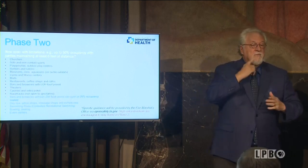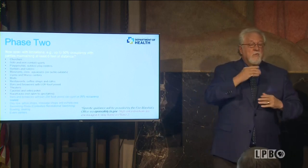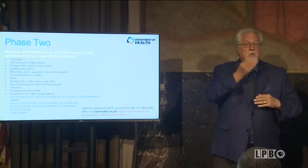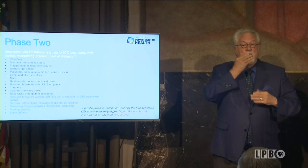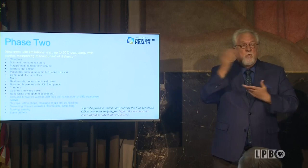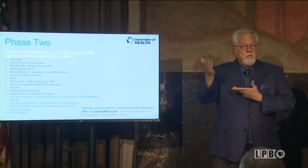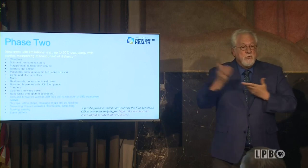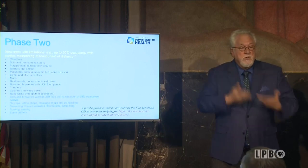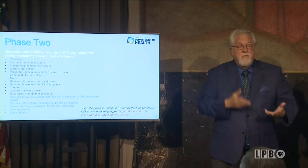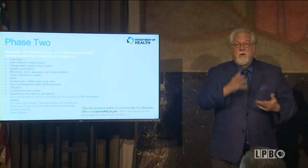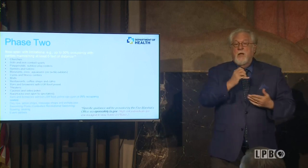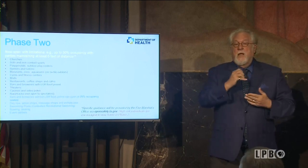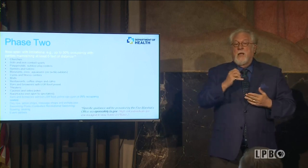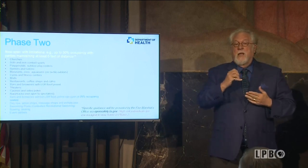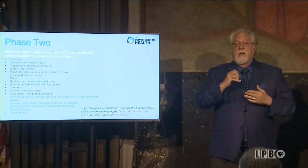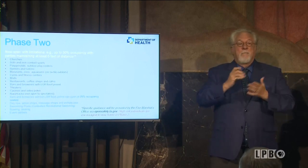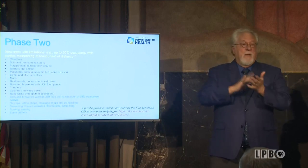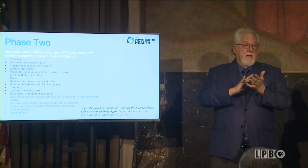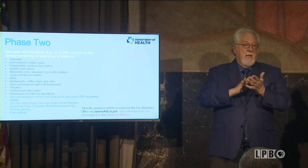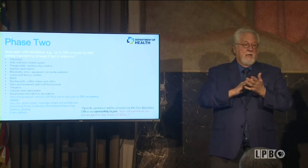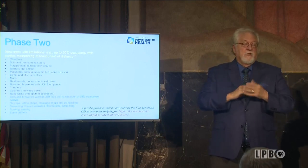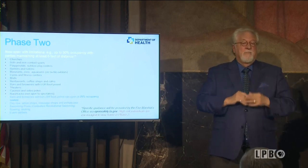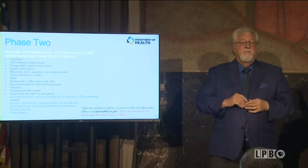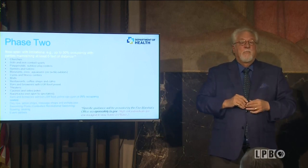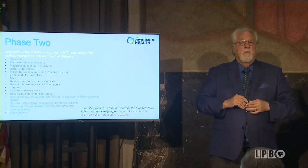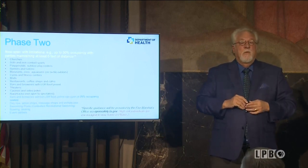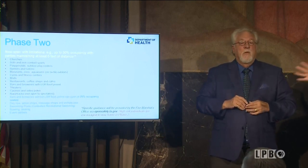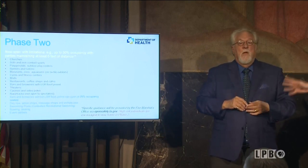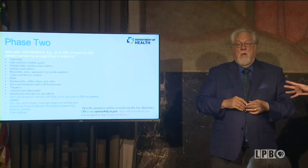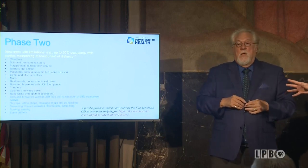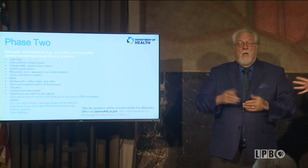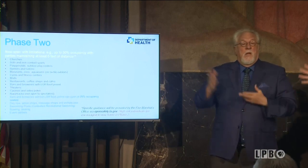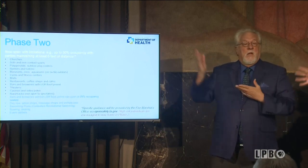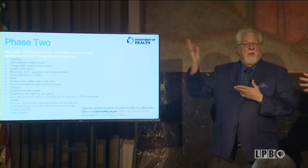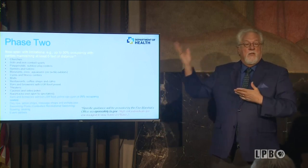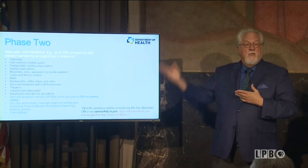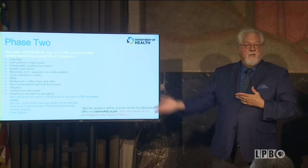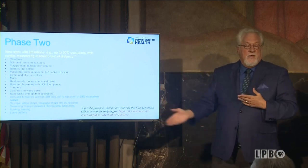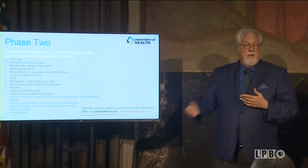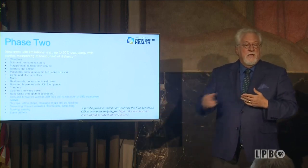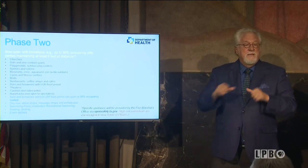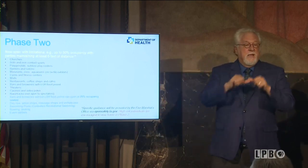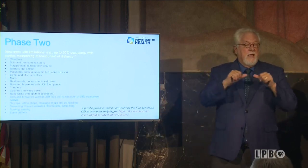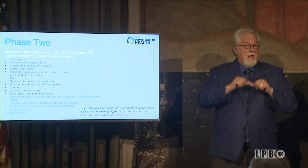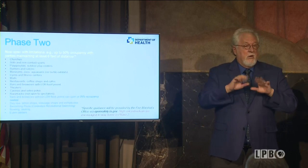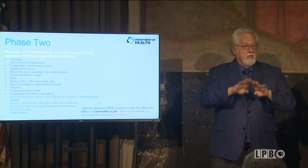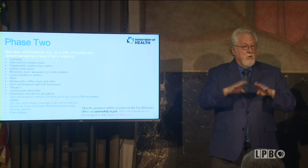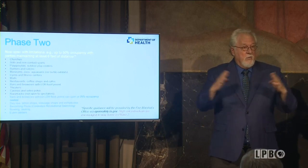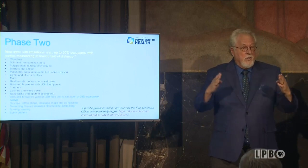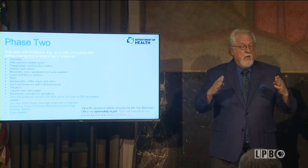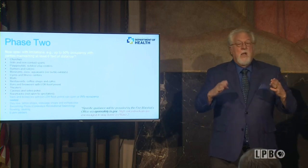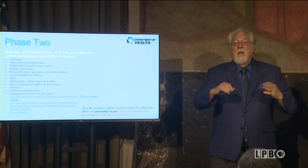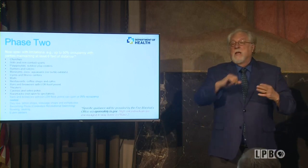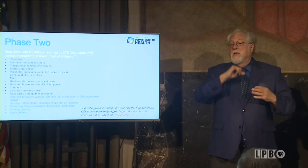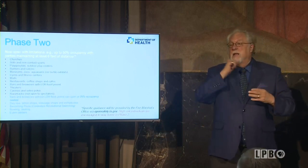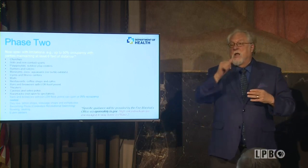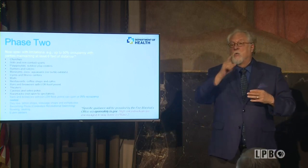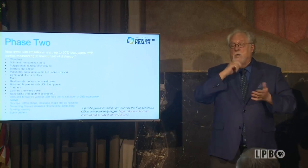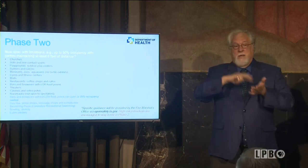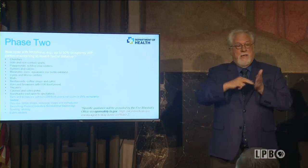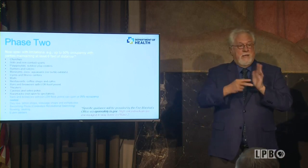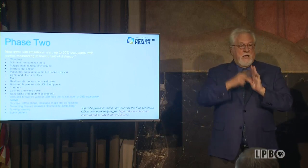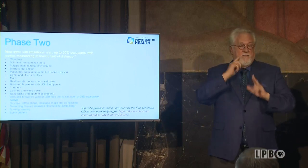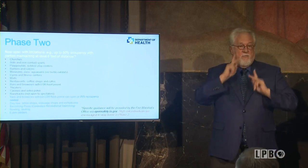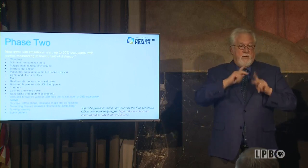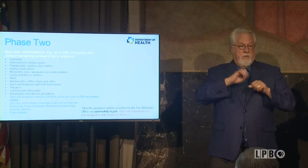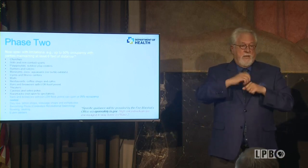and with delivery of medications. These sectors that are opening up are not really intended for people